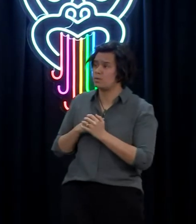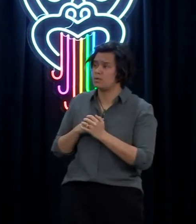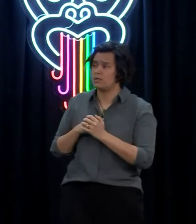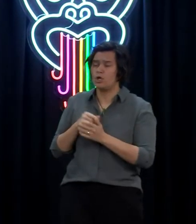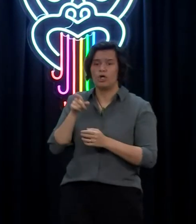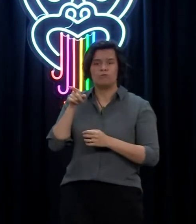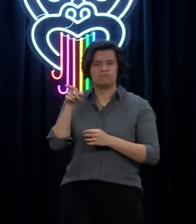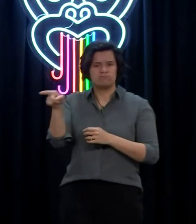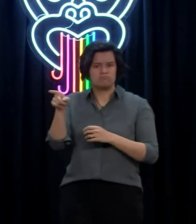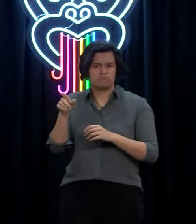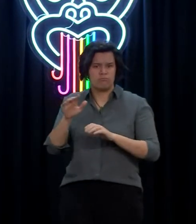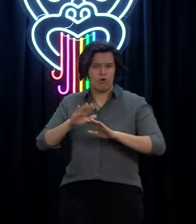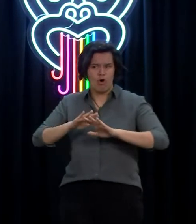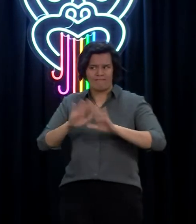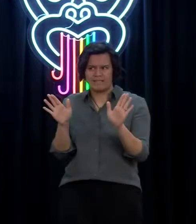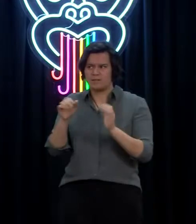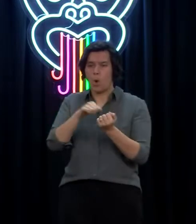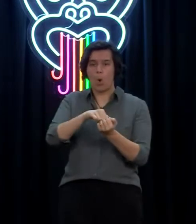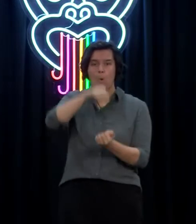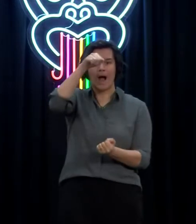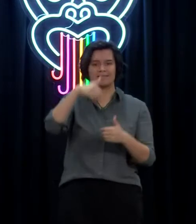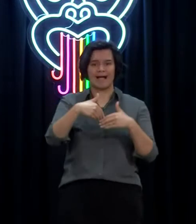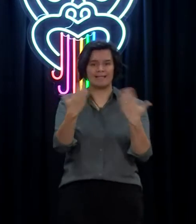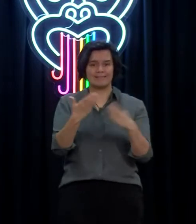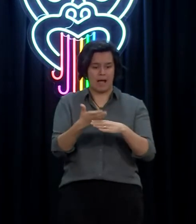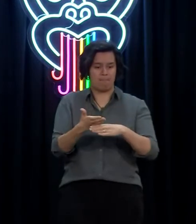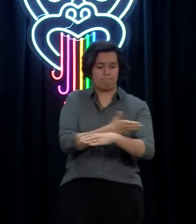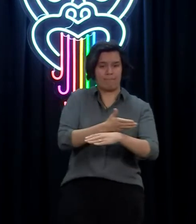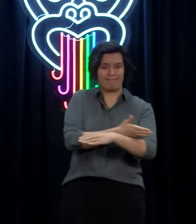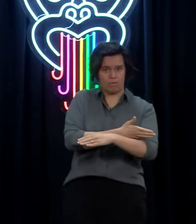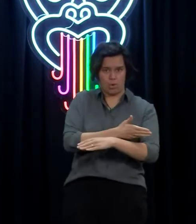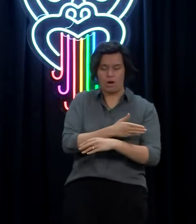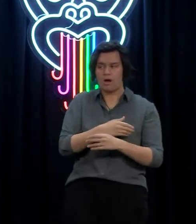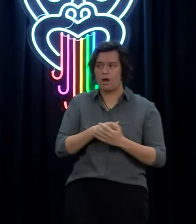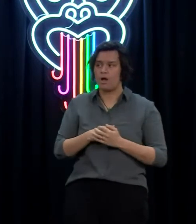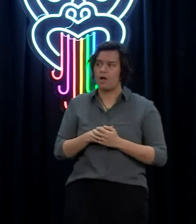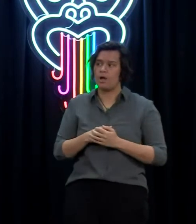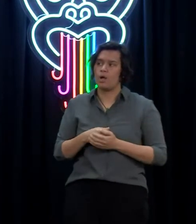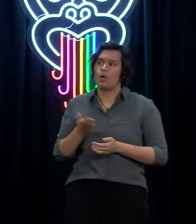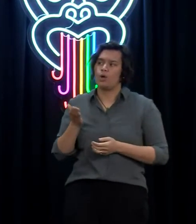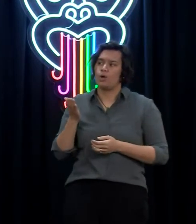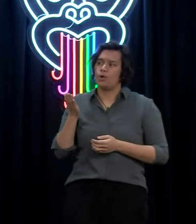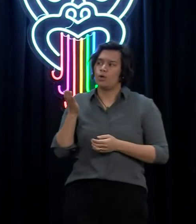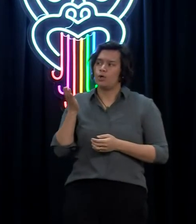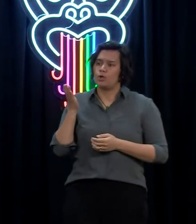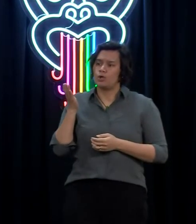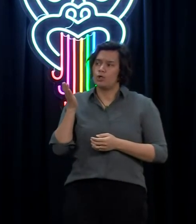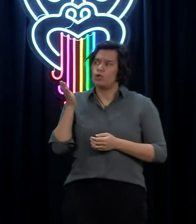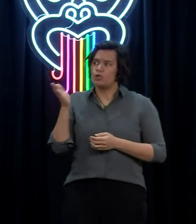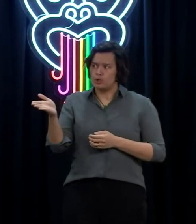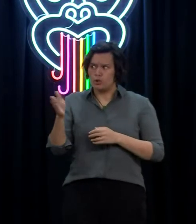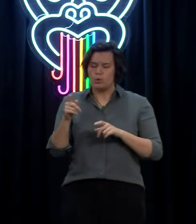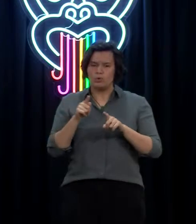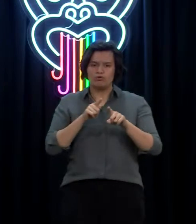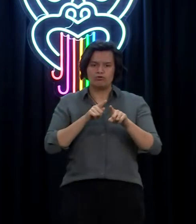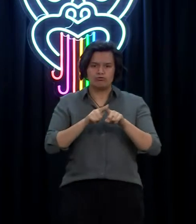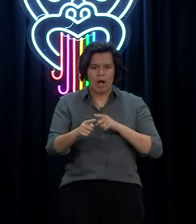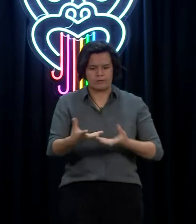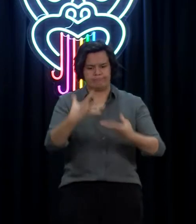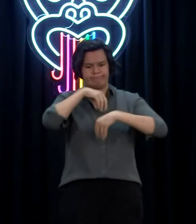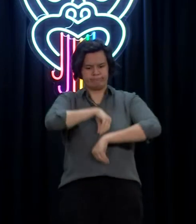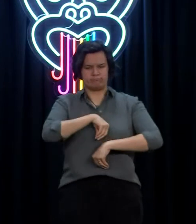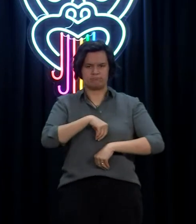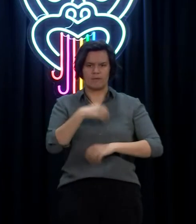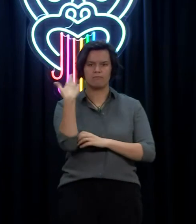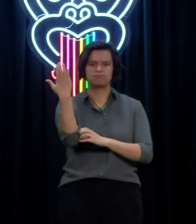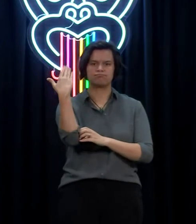obviously spent a lot of time before Waitangi this year working towards your incredibly fluid, it's what it seemed